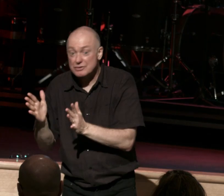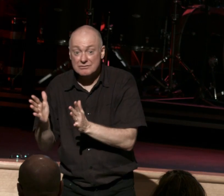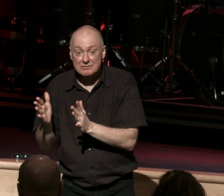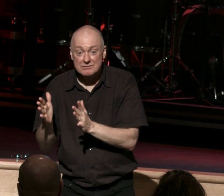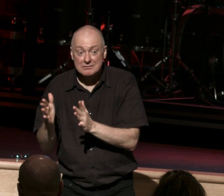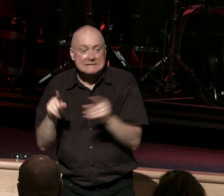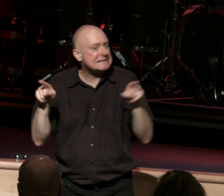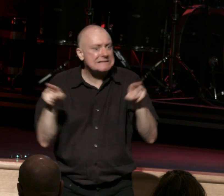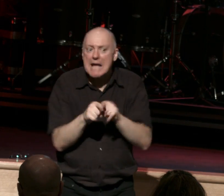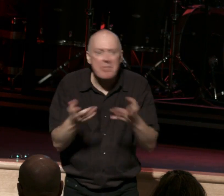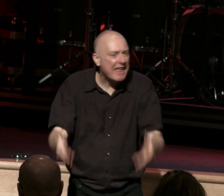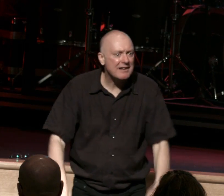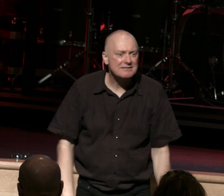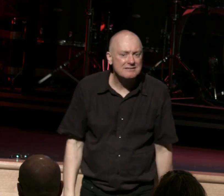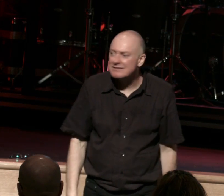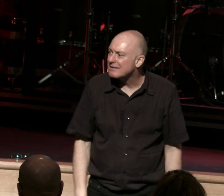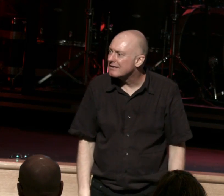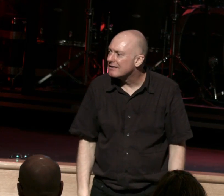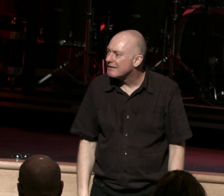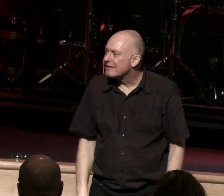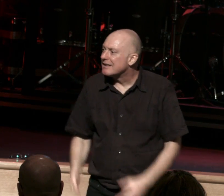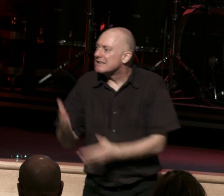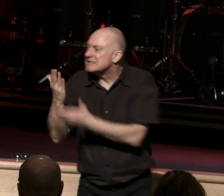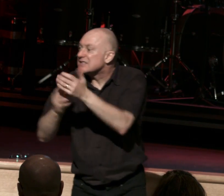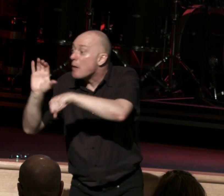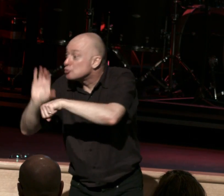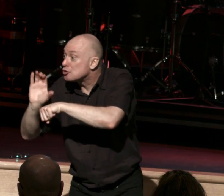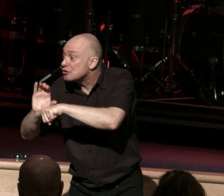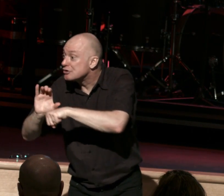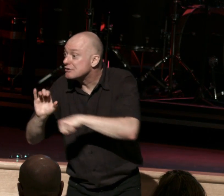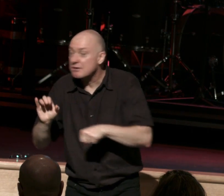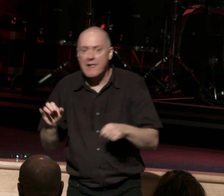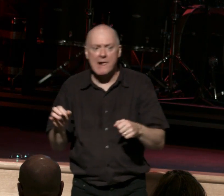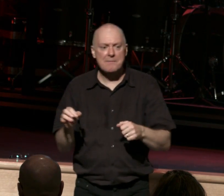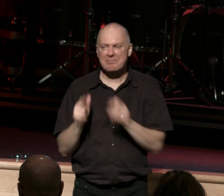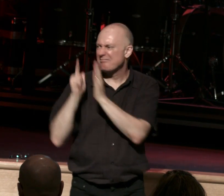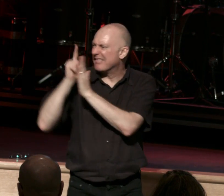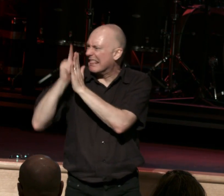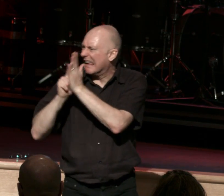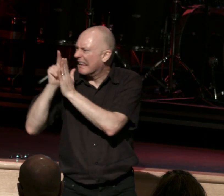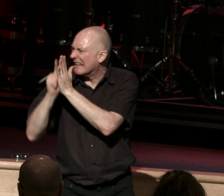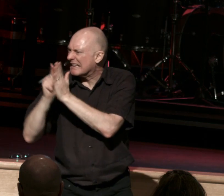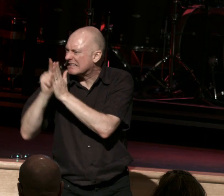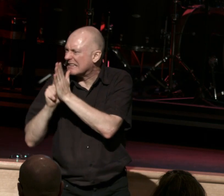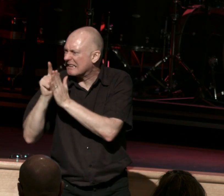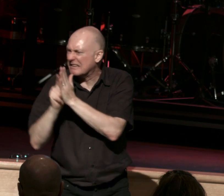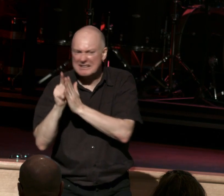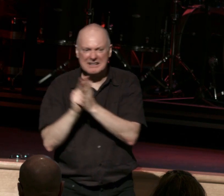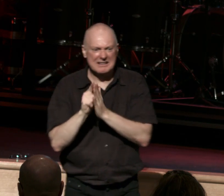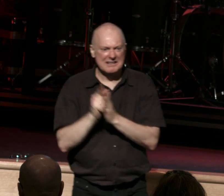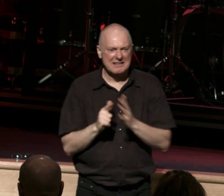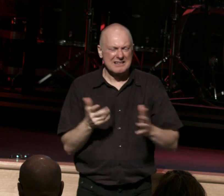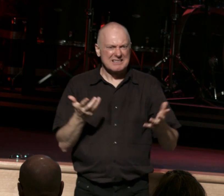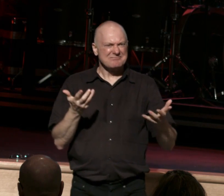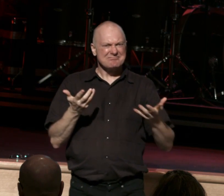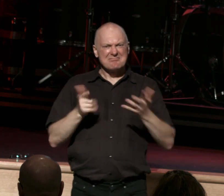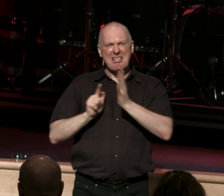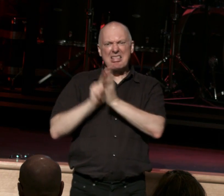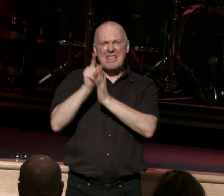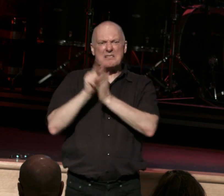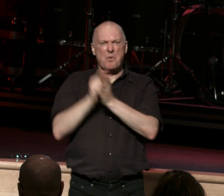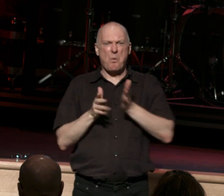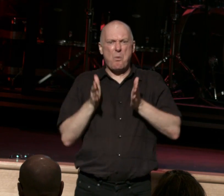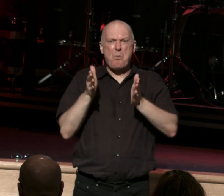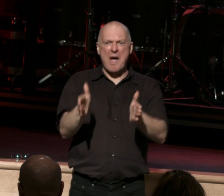Christendom that are doing the same thing. You have these systems in the church of these legalistic,